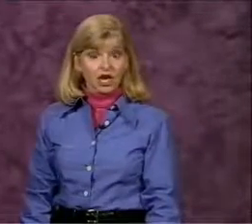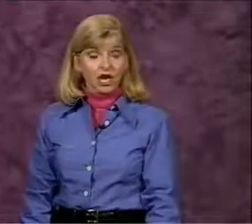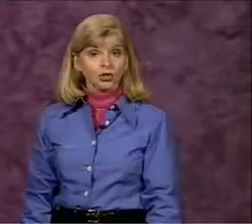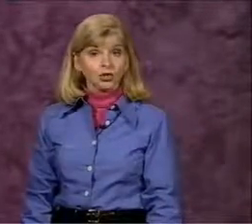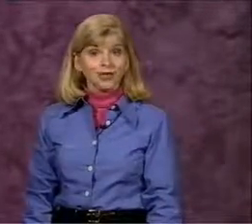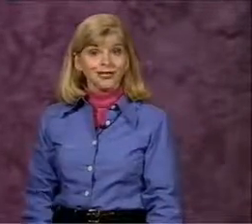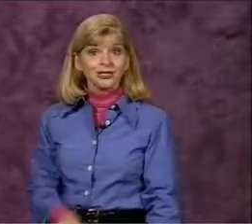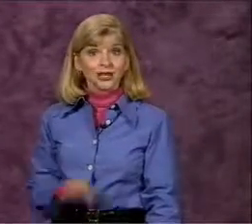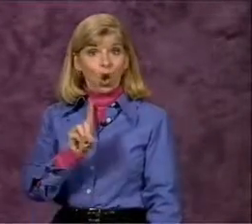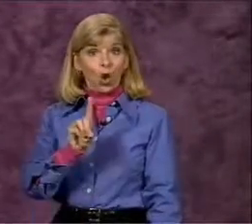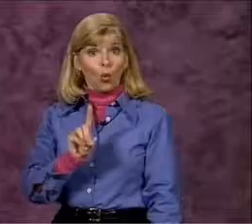1,900 is